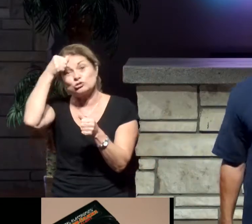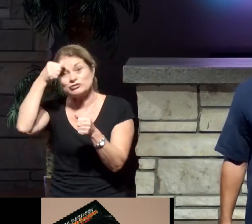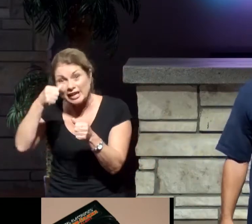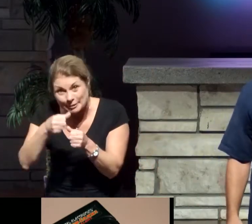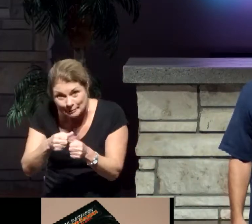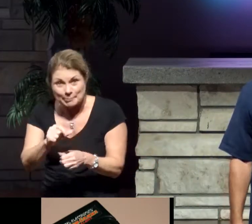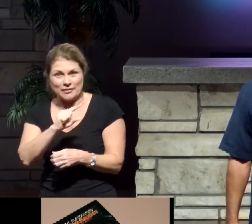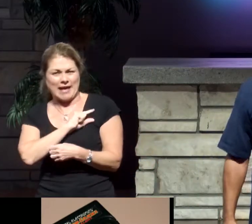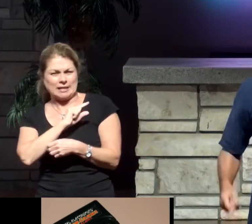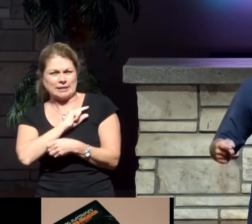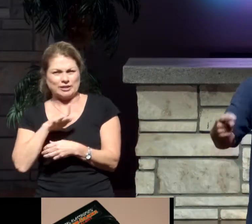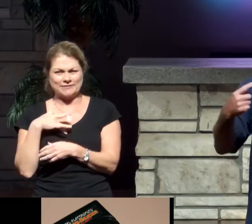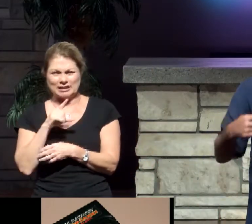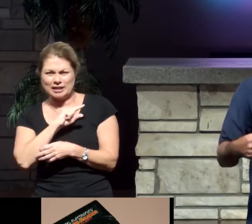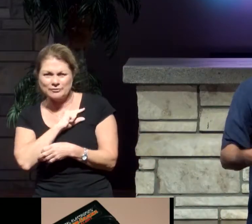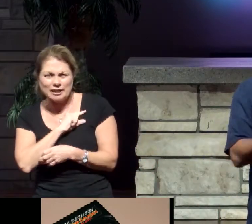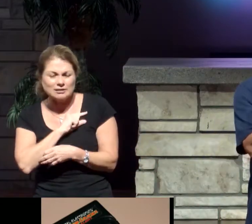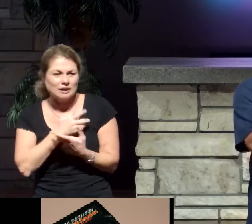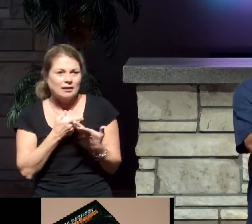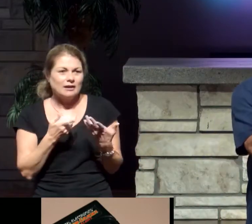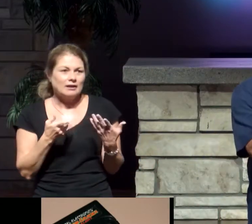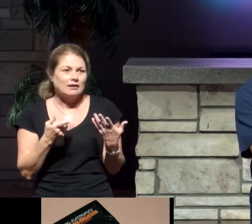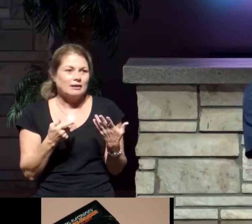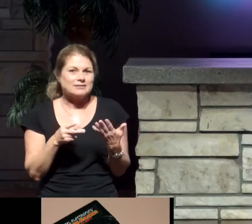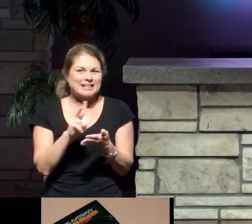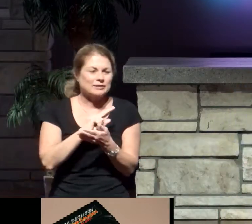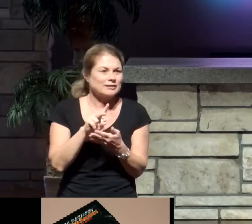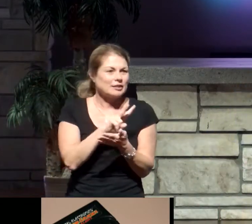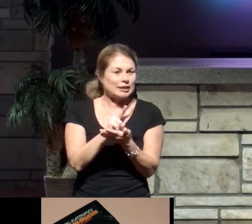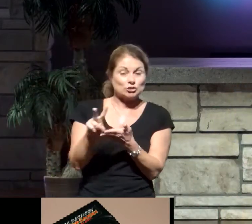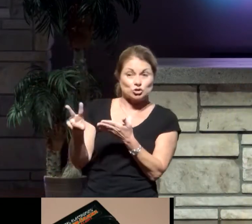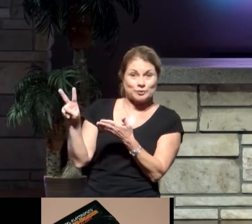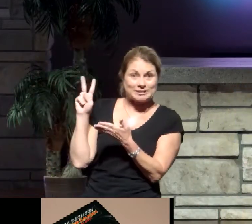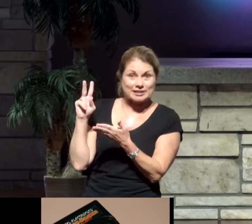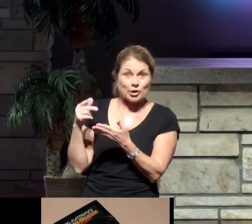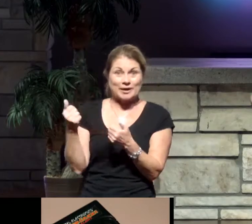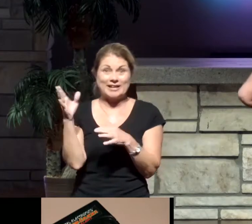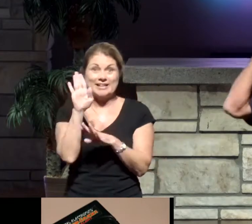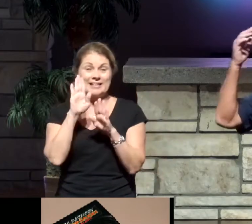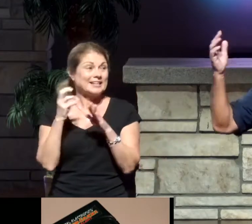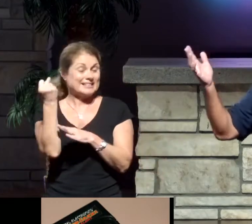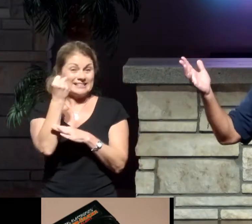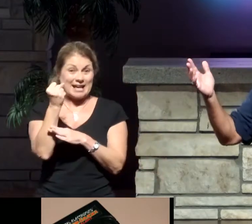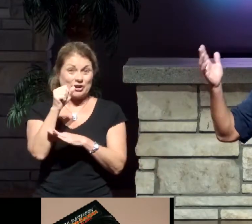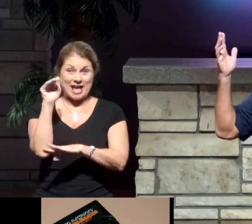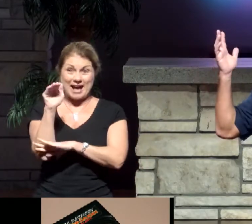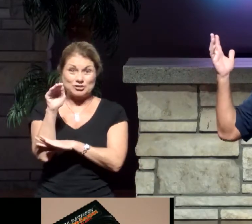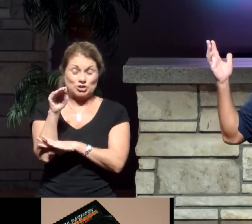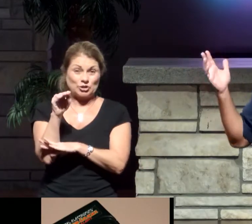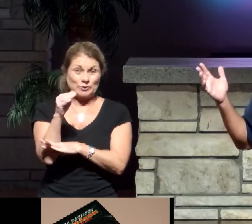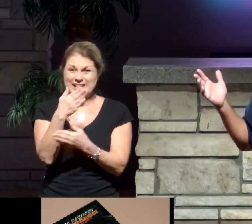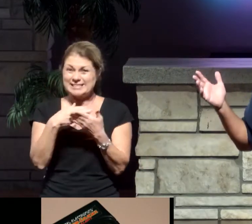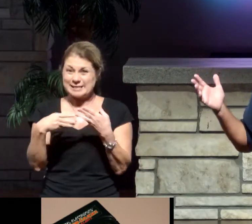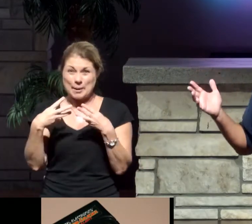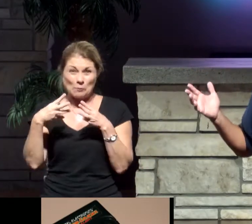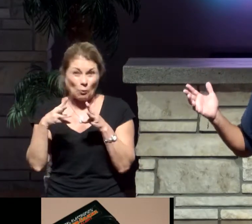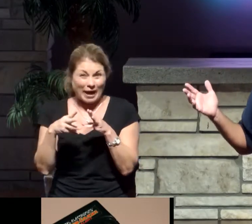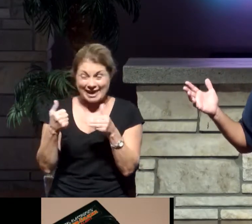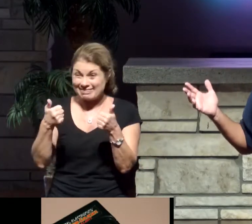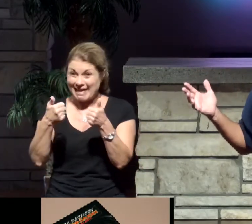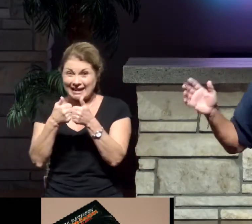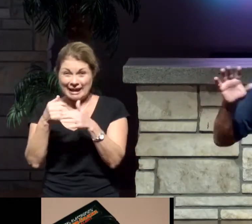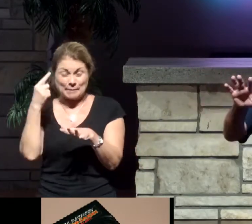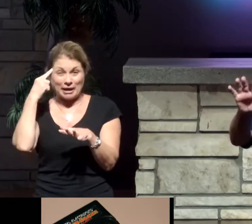that she laid on me. I mean, it just came up like 2 weeks ago. We got together on a Saturday afternoon, and somehow or another, Battlestar Galactica came